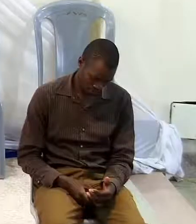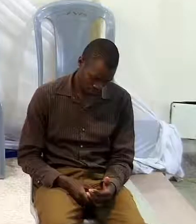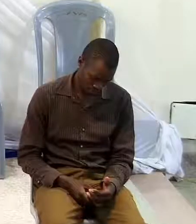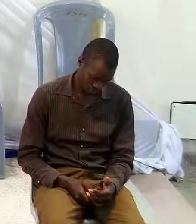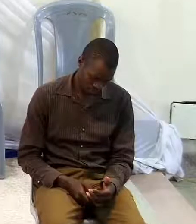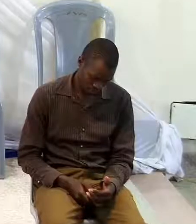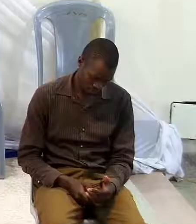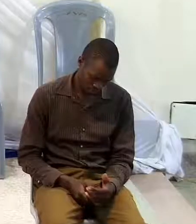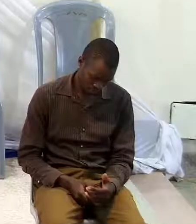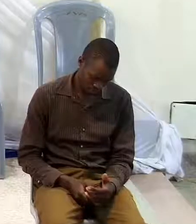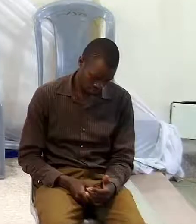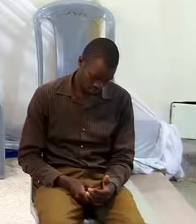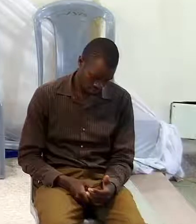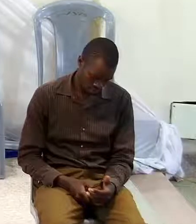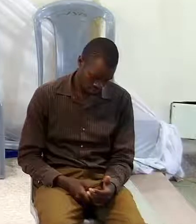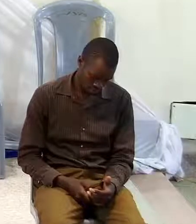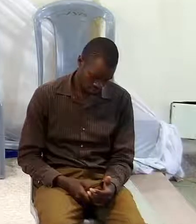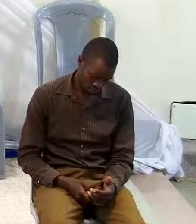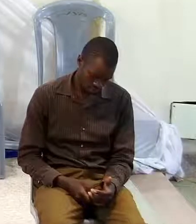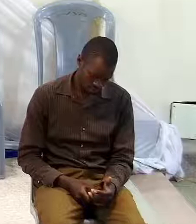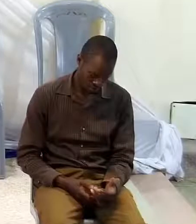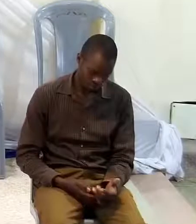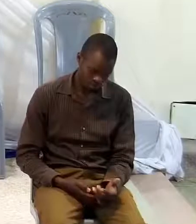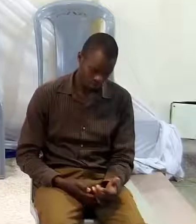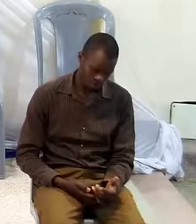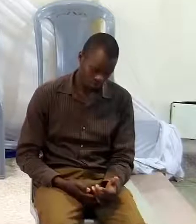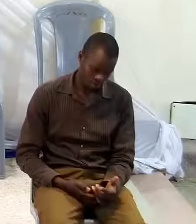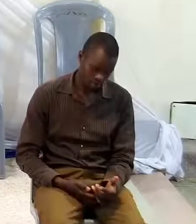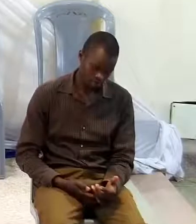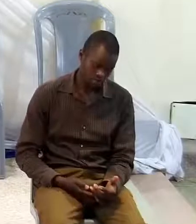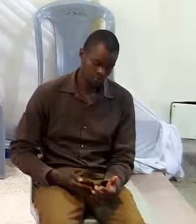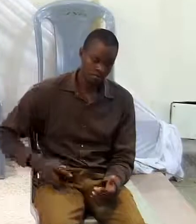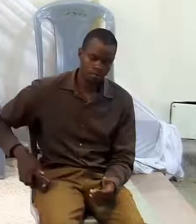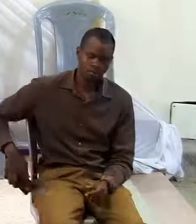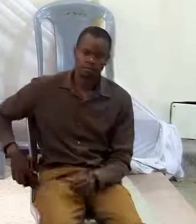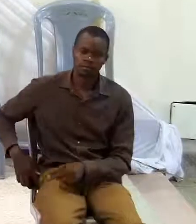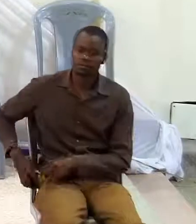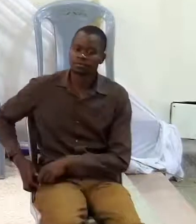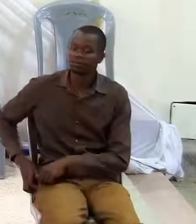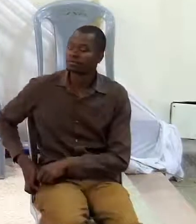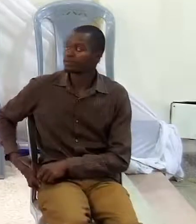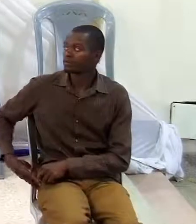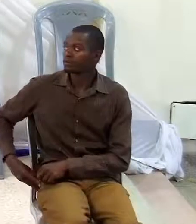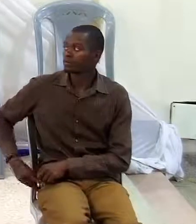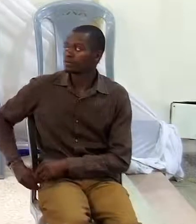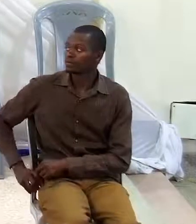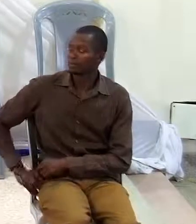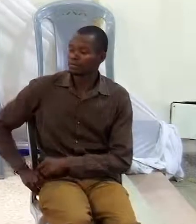Yes, the tricky bit of it is that Elianto